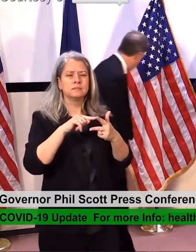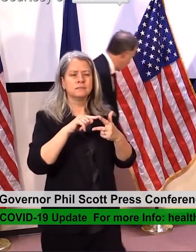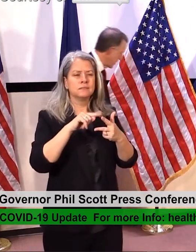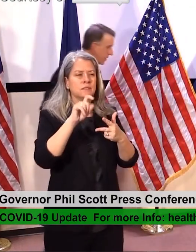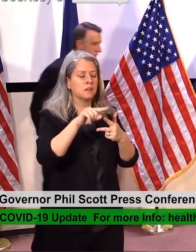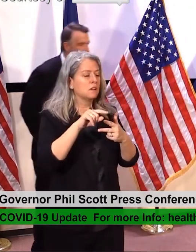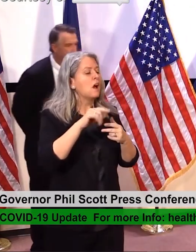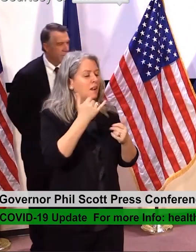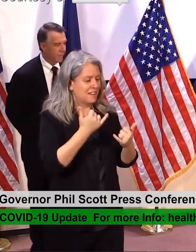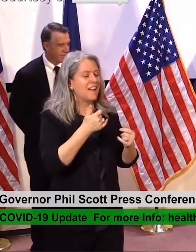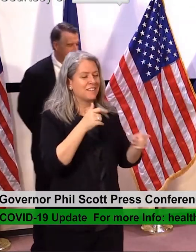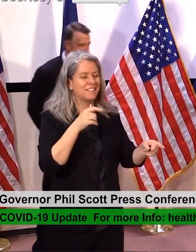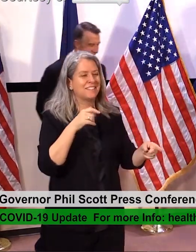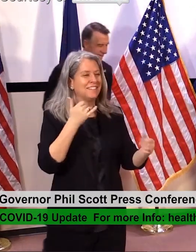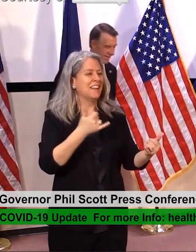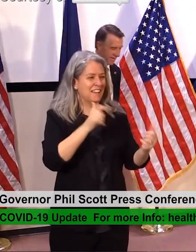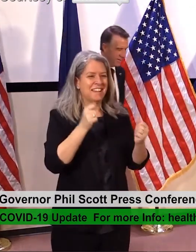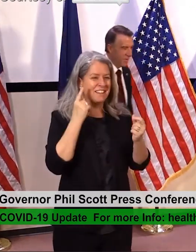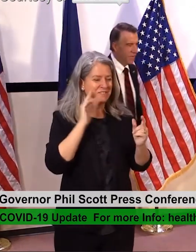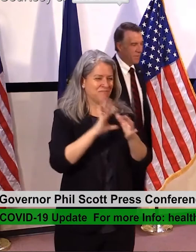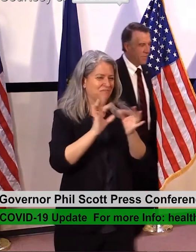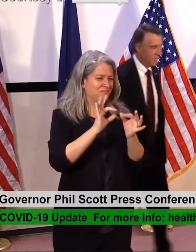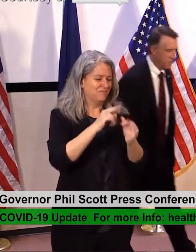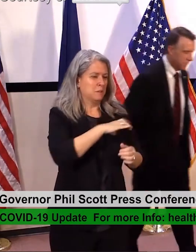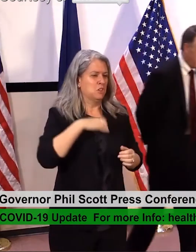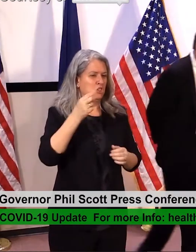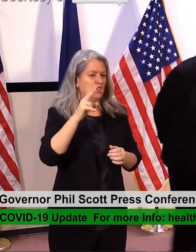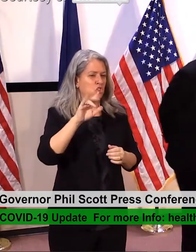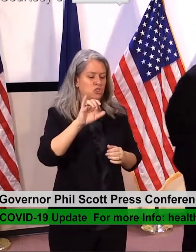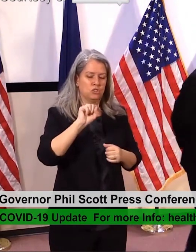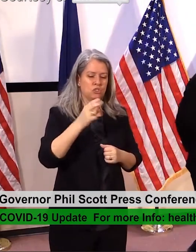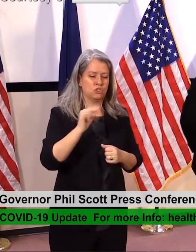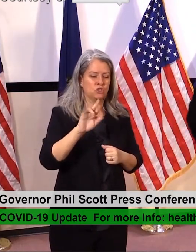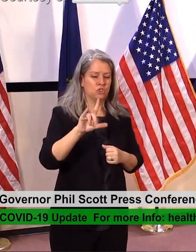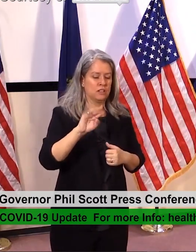was the number. All right, let's try this. Can you hear me now? Yes.